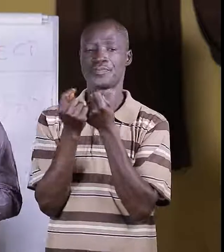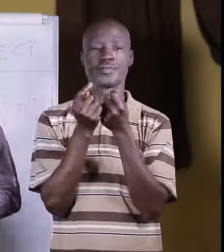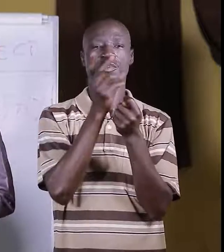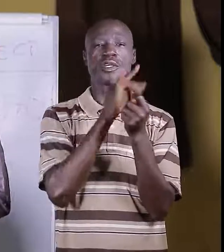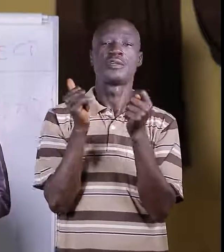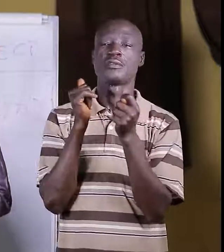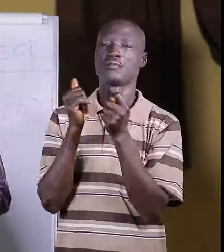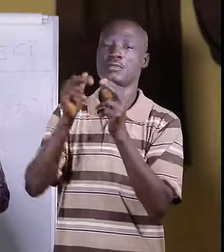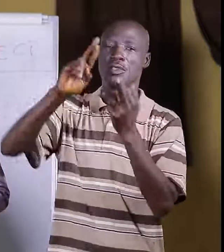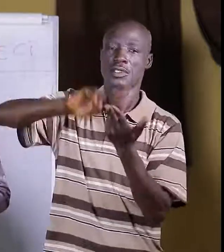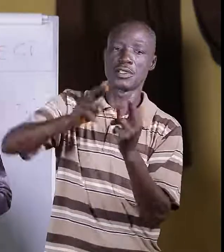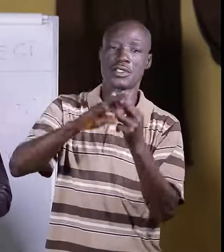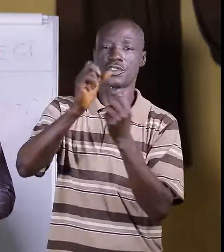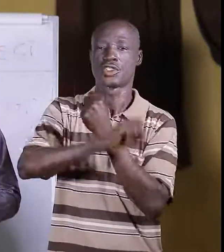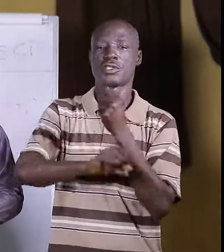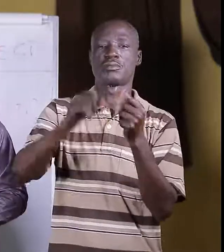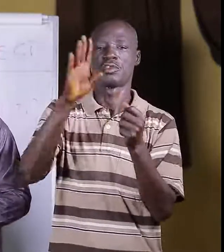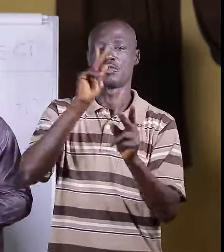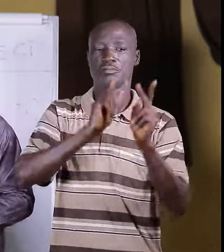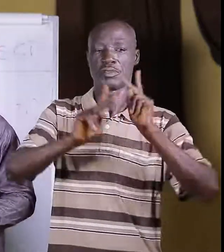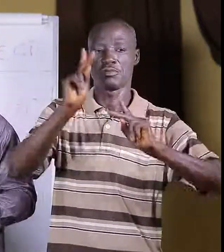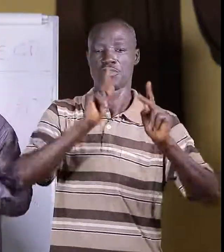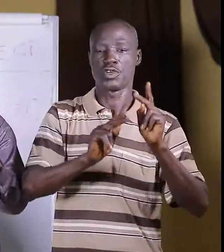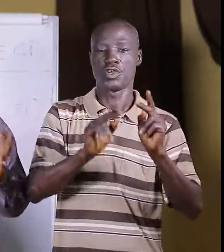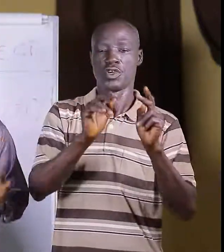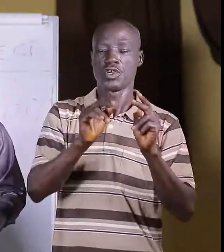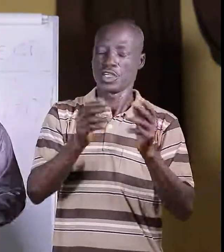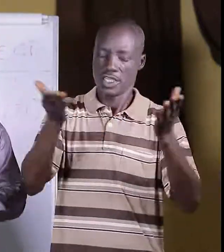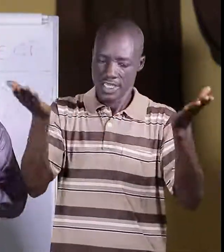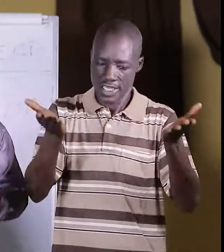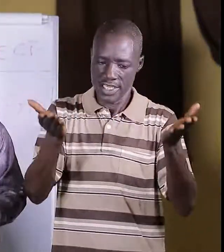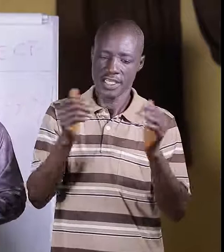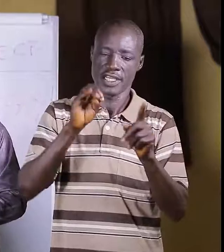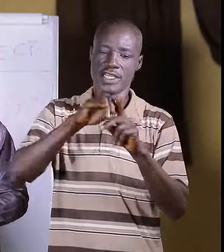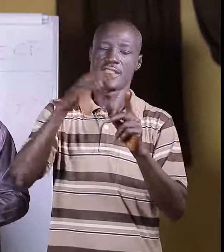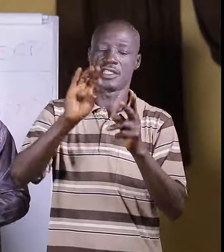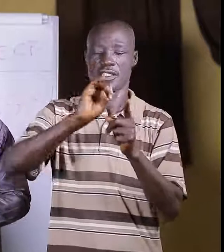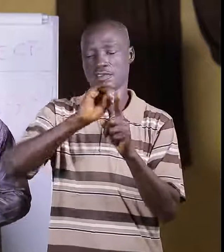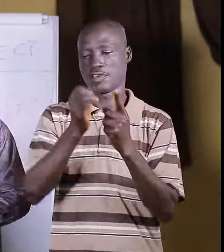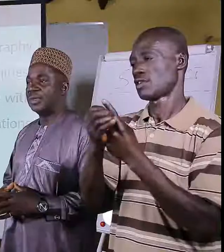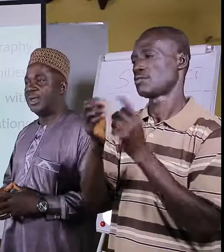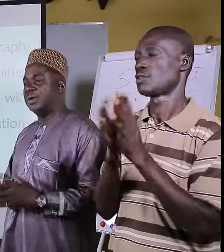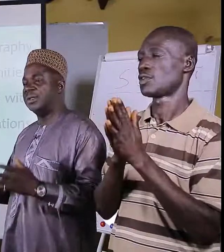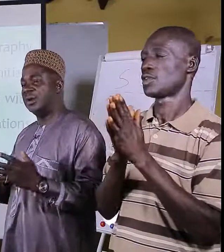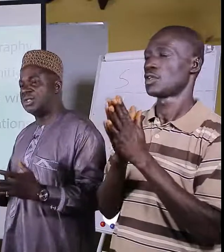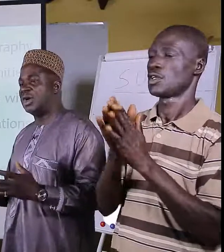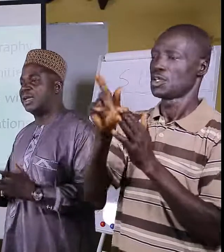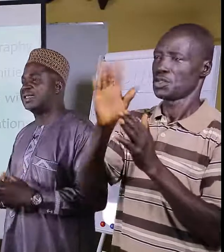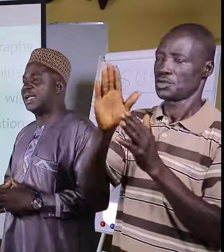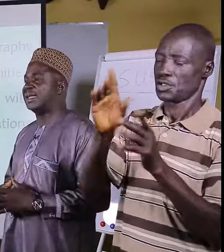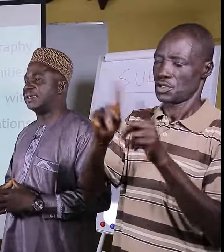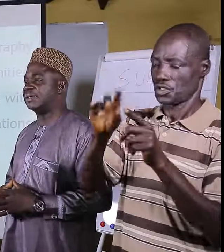the interaction of people within their environment. You'll